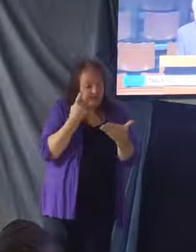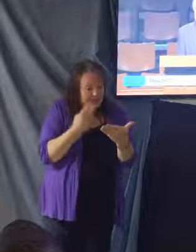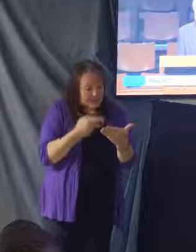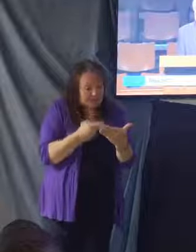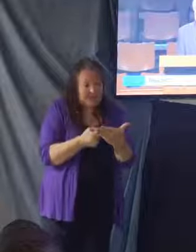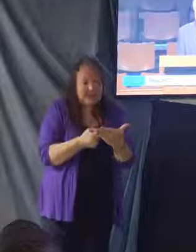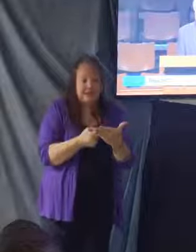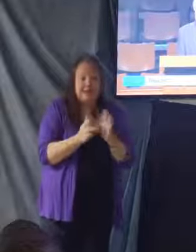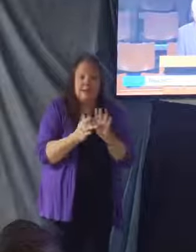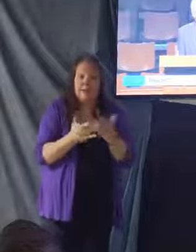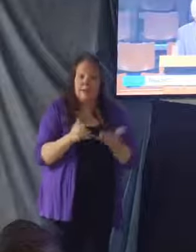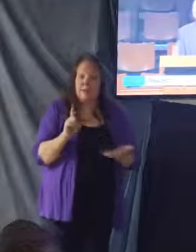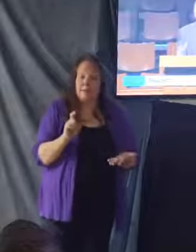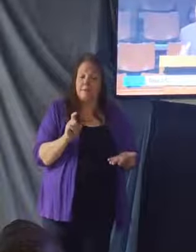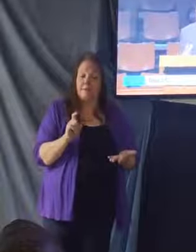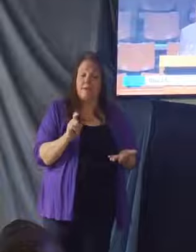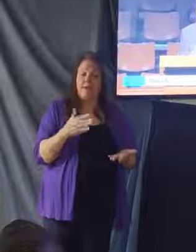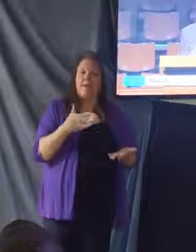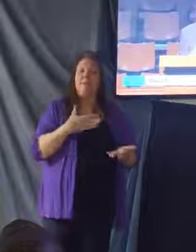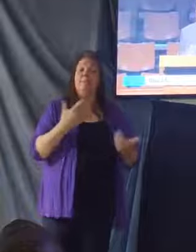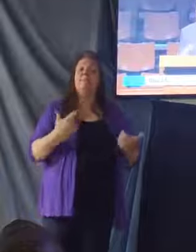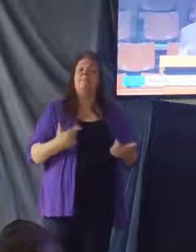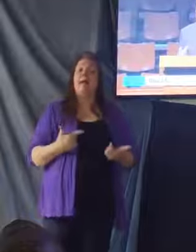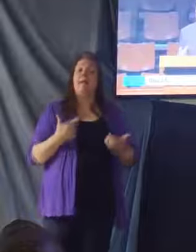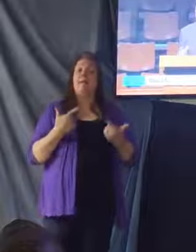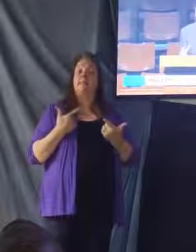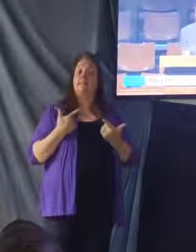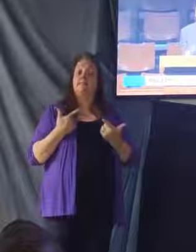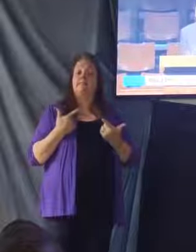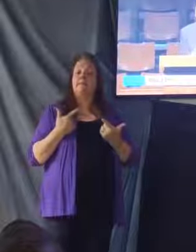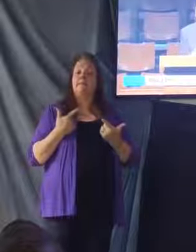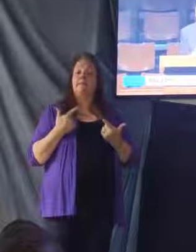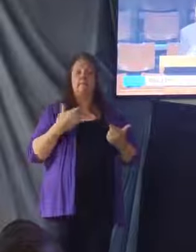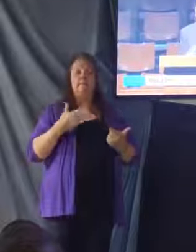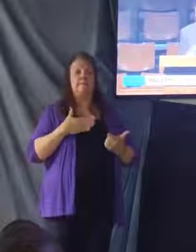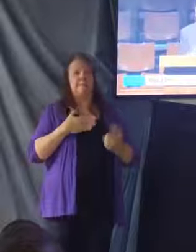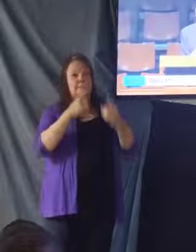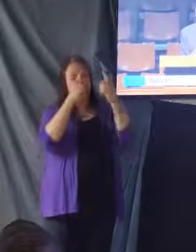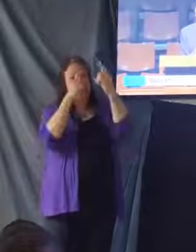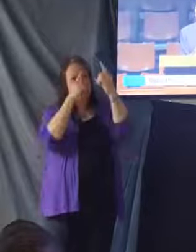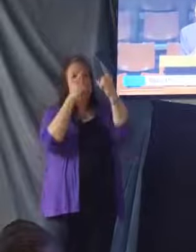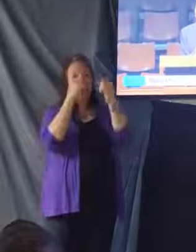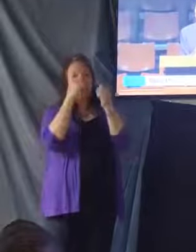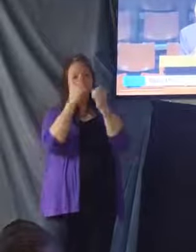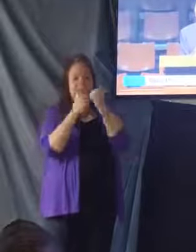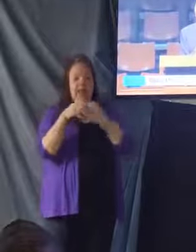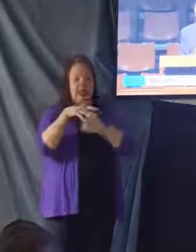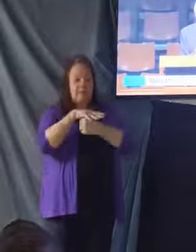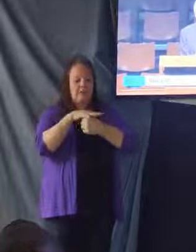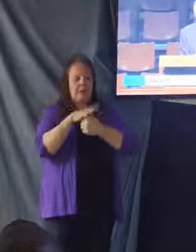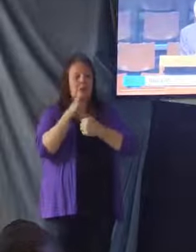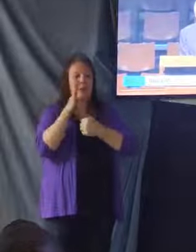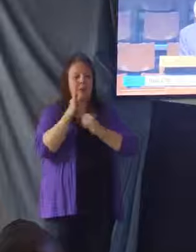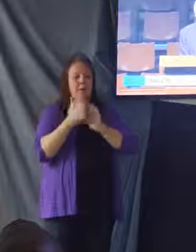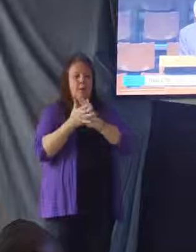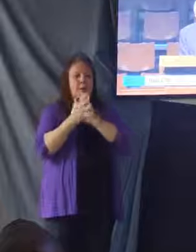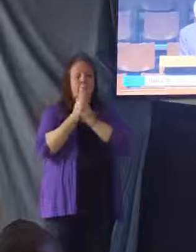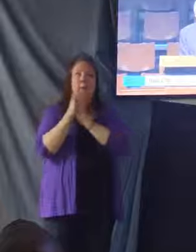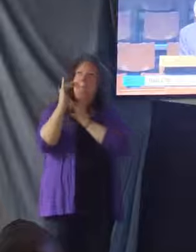Word? So that my life, my desire is every area it will